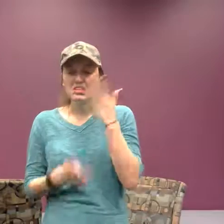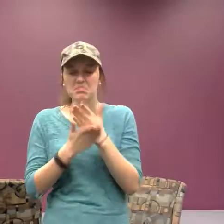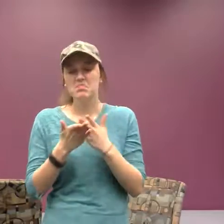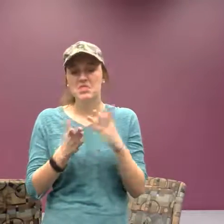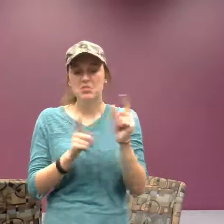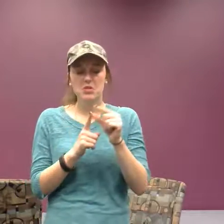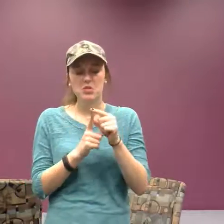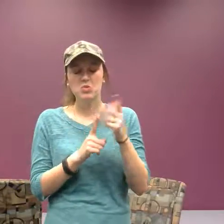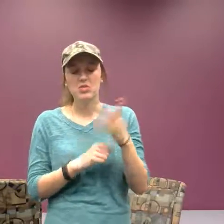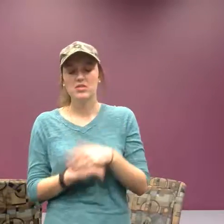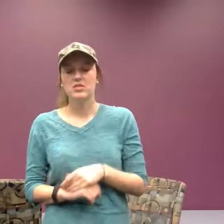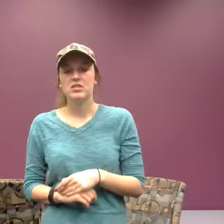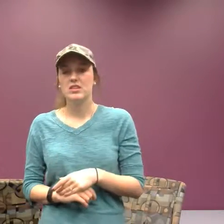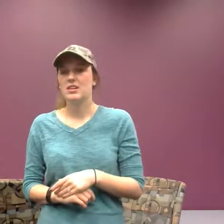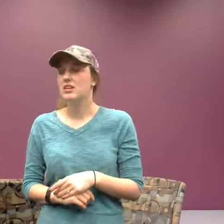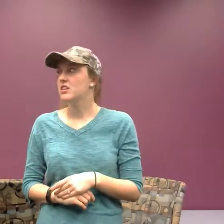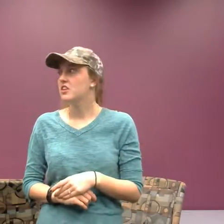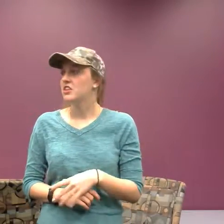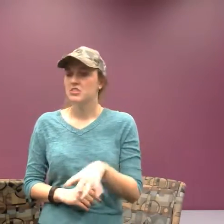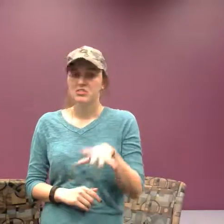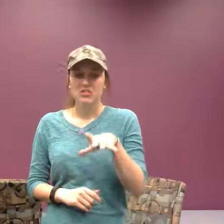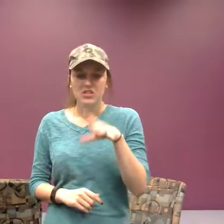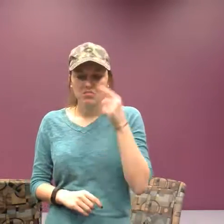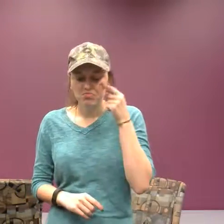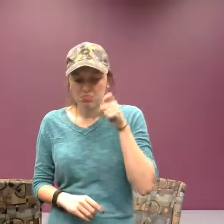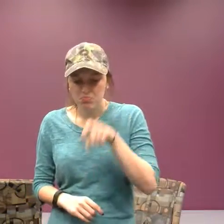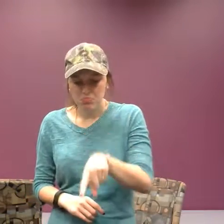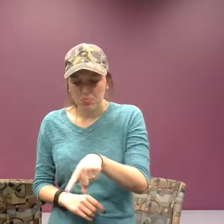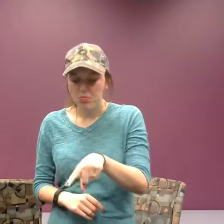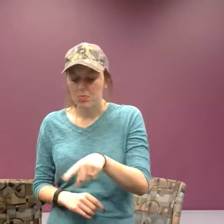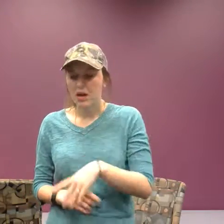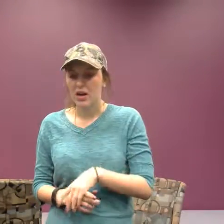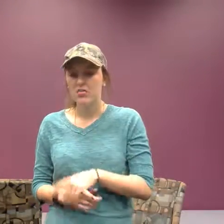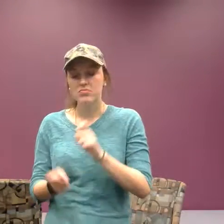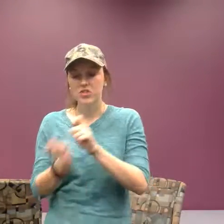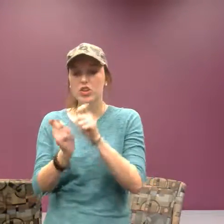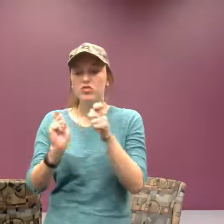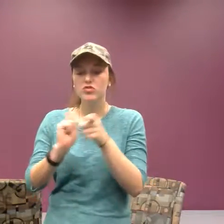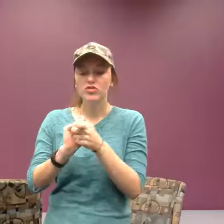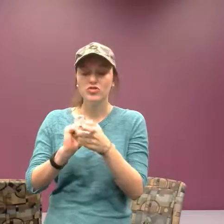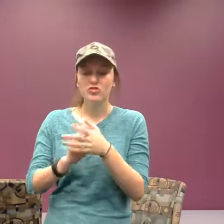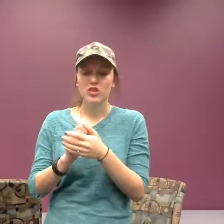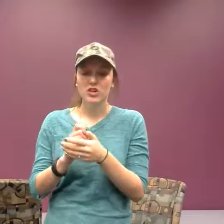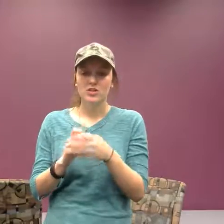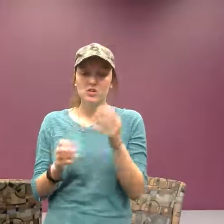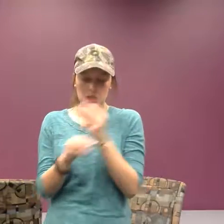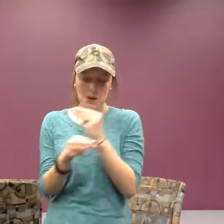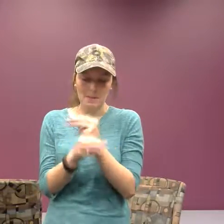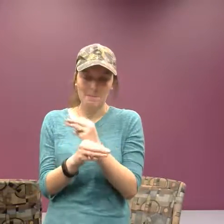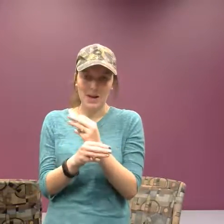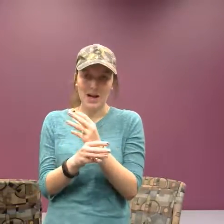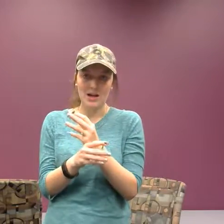here that just kind of automatically transfer into a mathematical operation here or